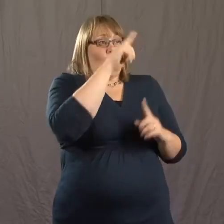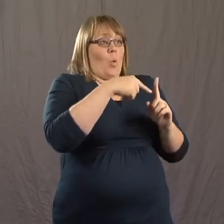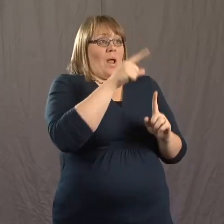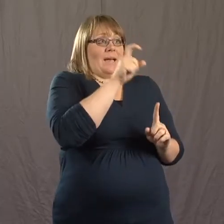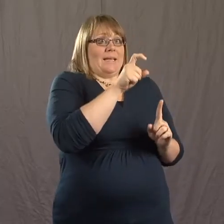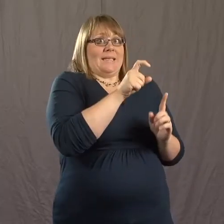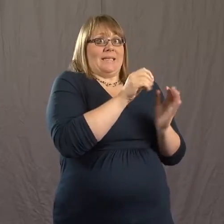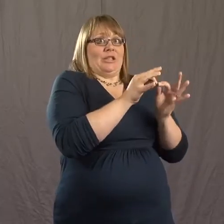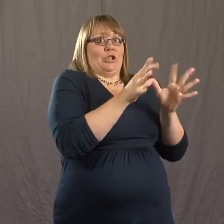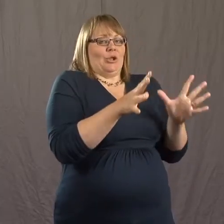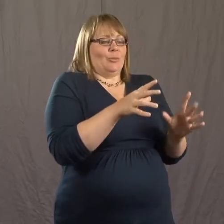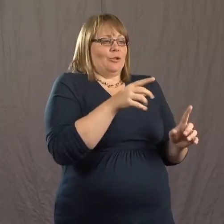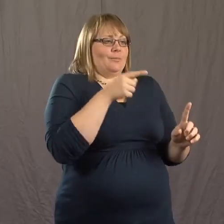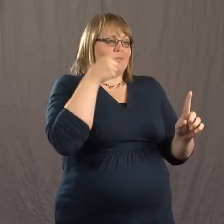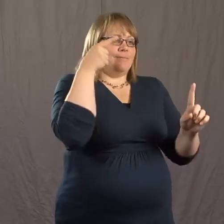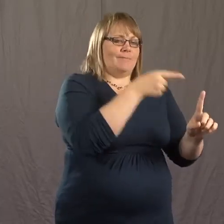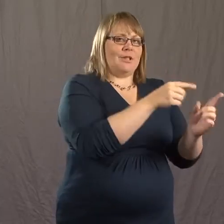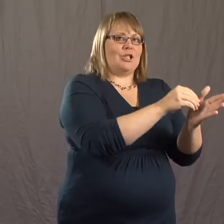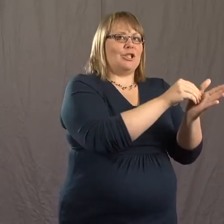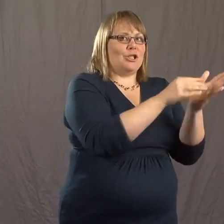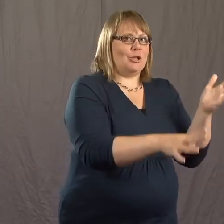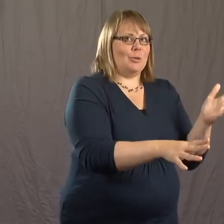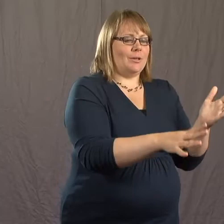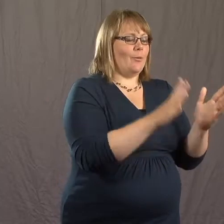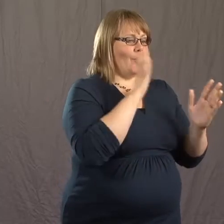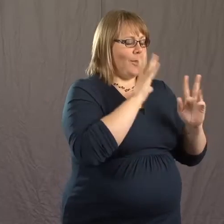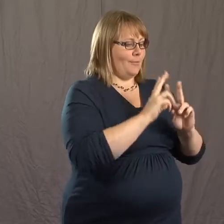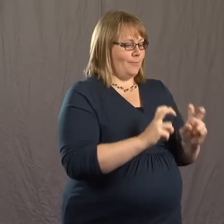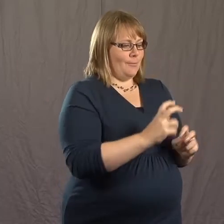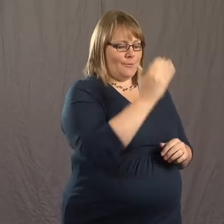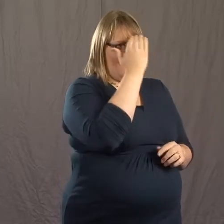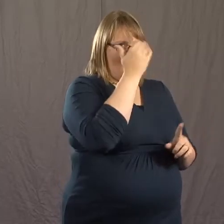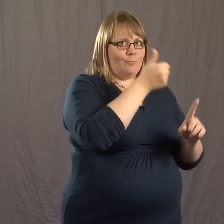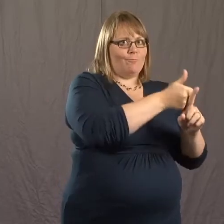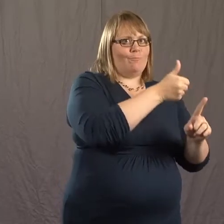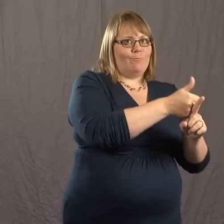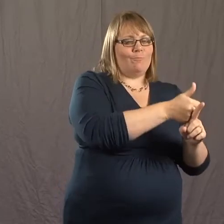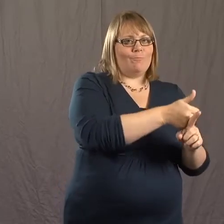Now, the person who can best determine their needs is the student themselves.